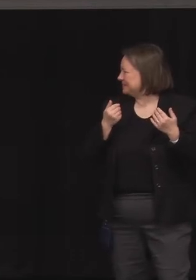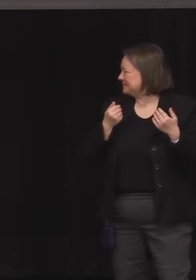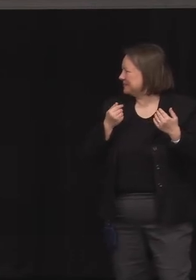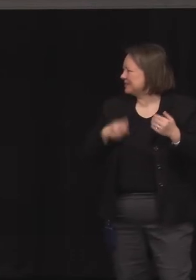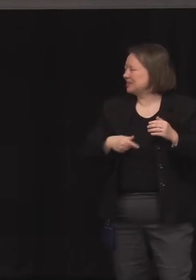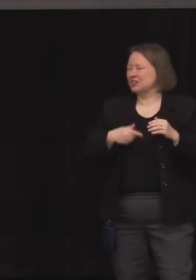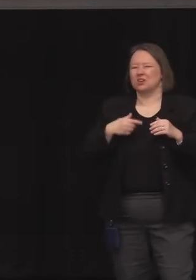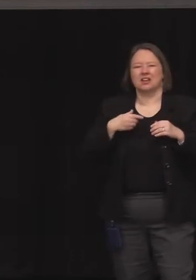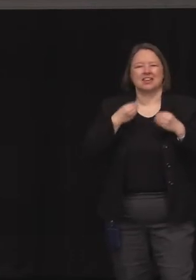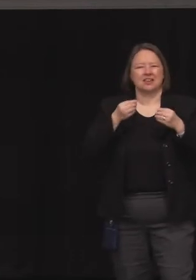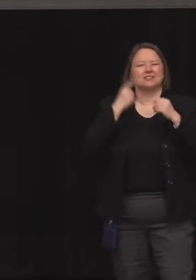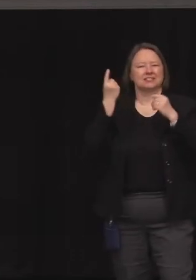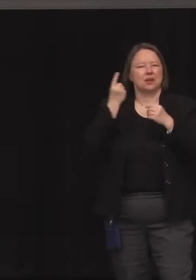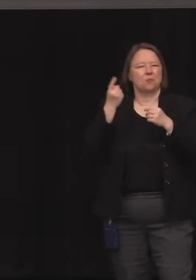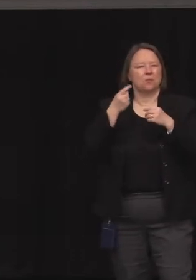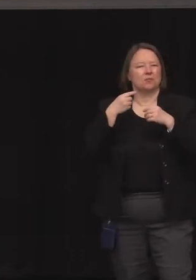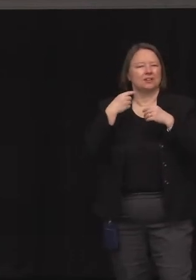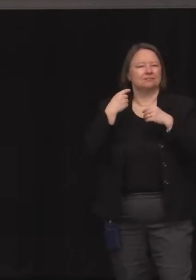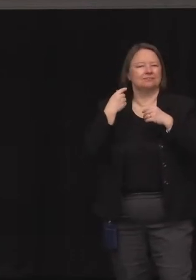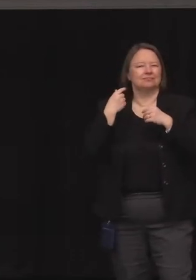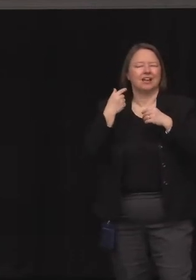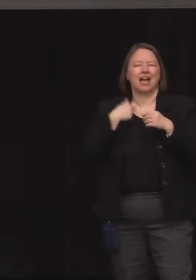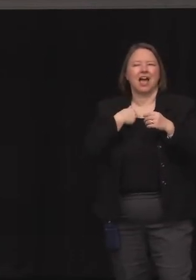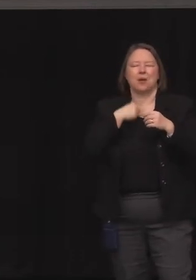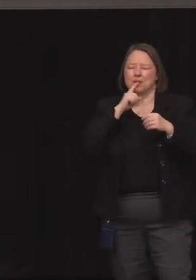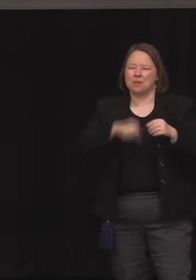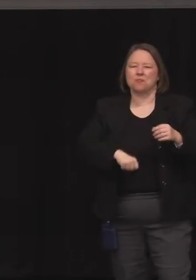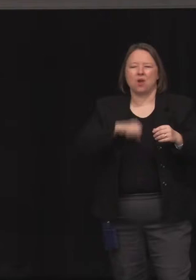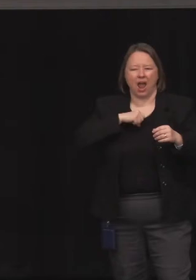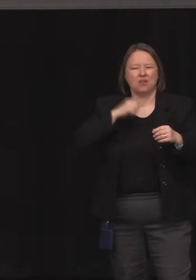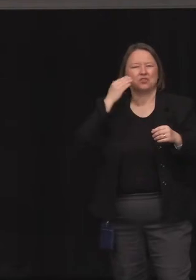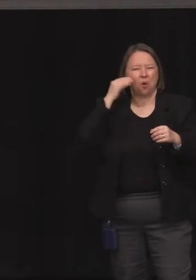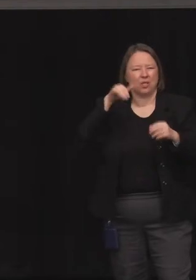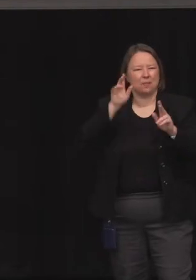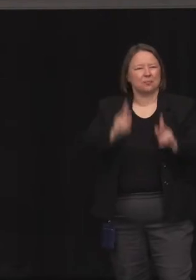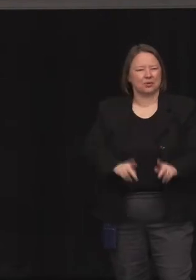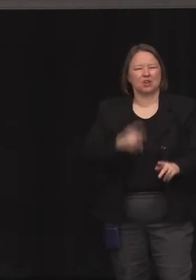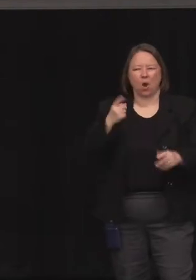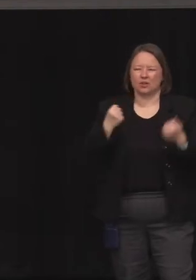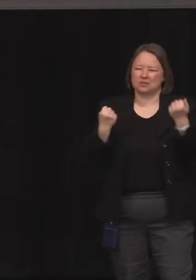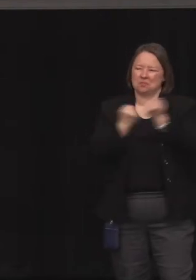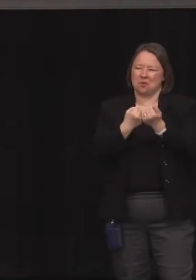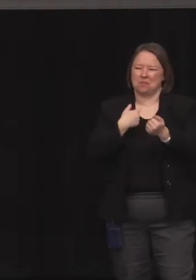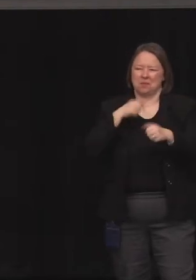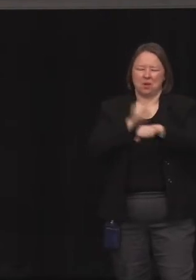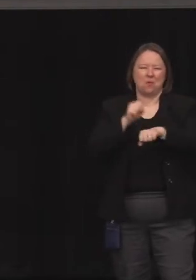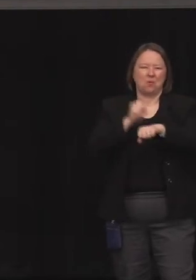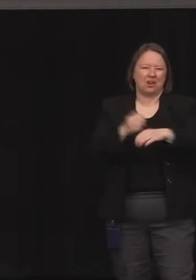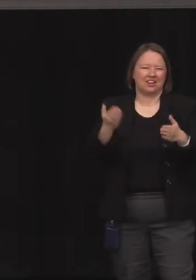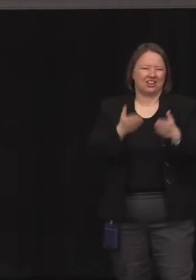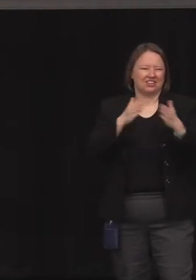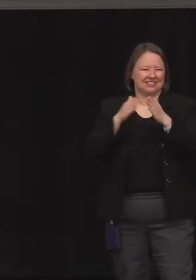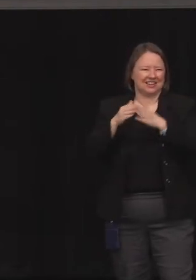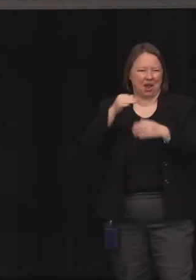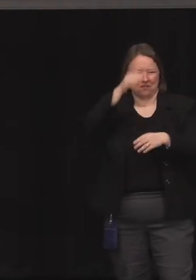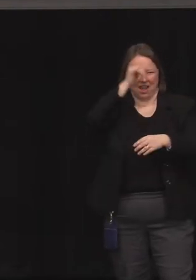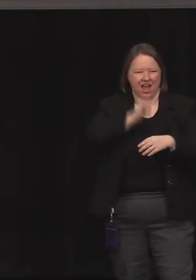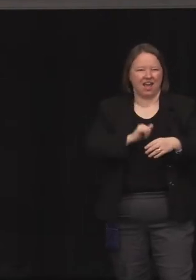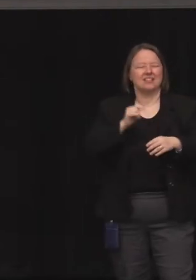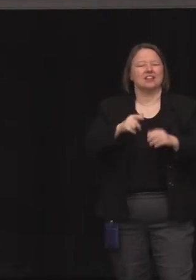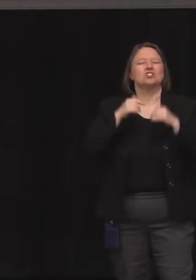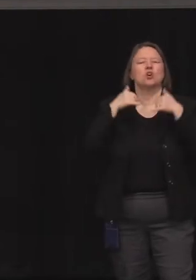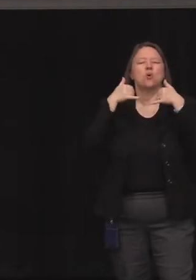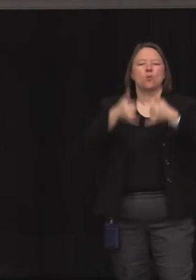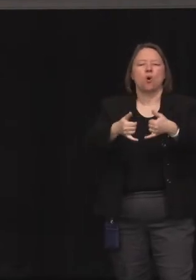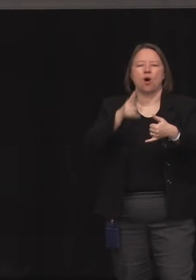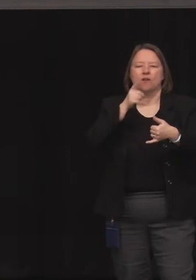to present someone that I am proud to know, has always supported me in my work here in the City of Holland. This